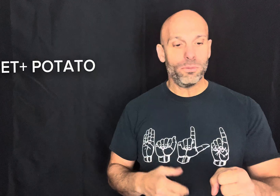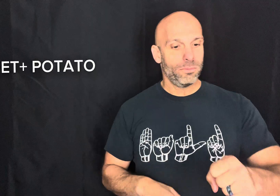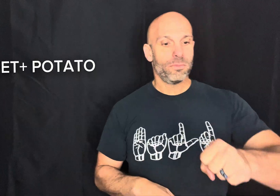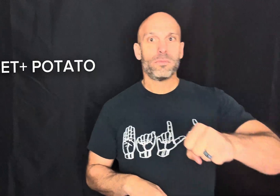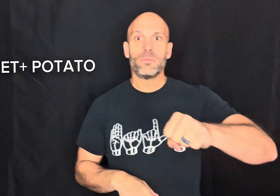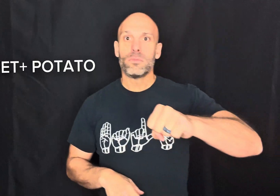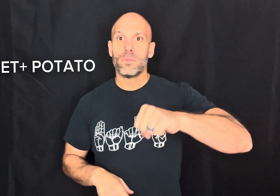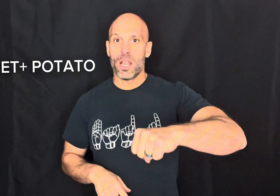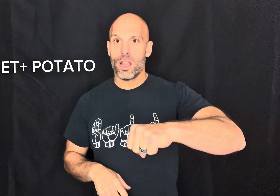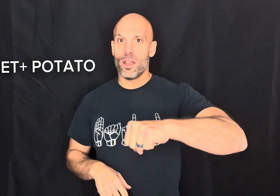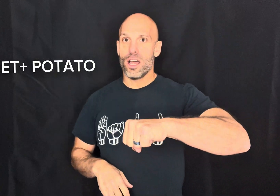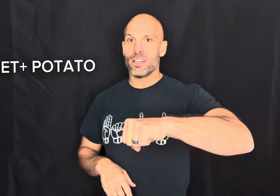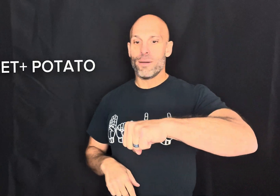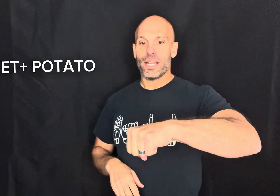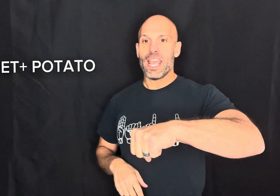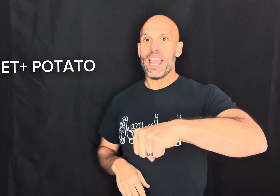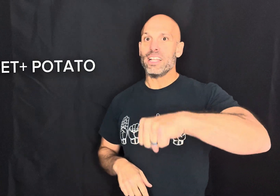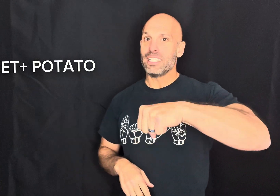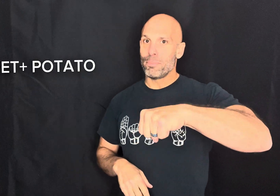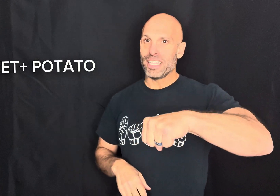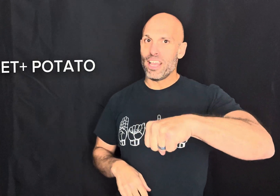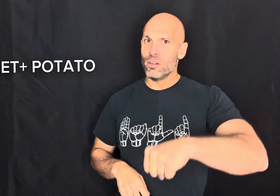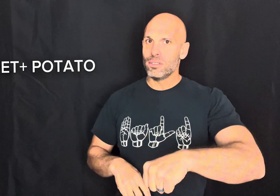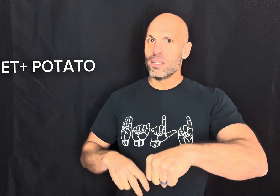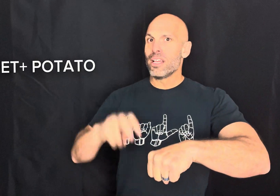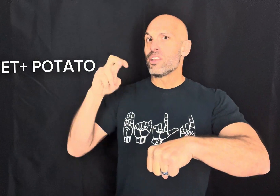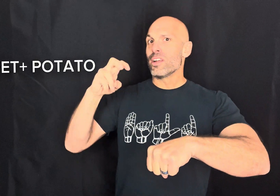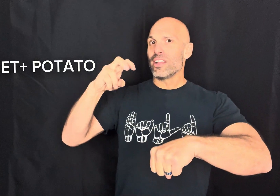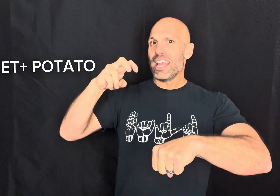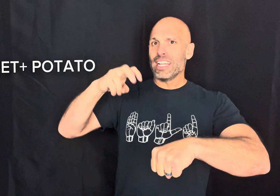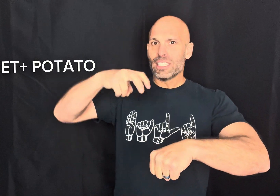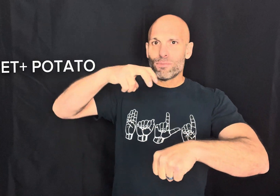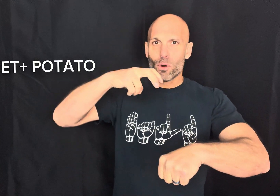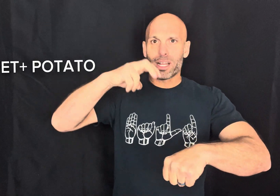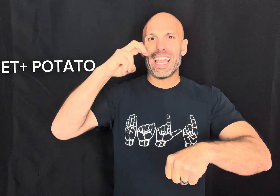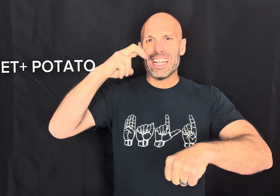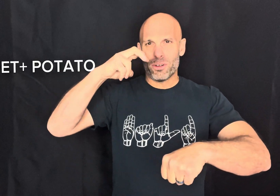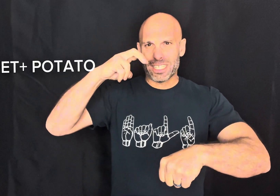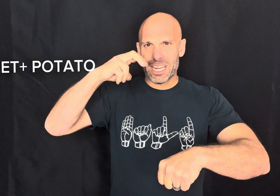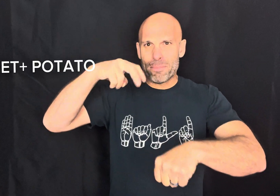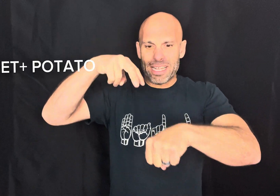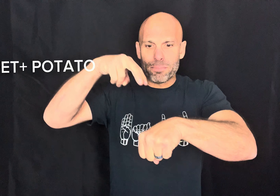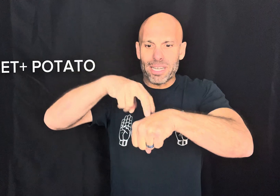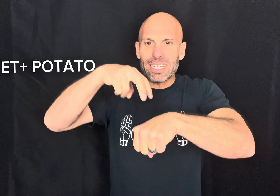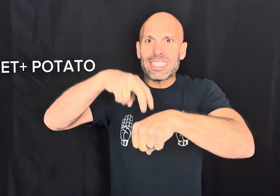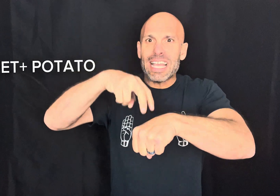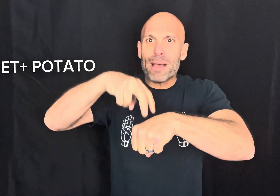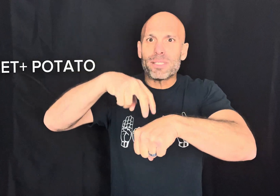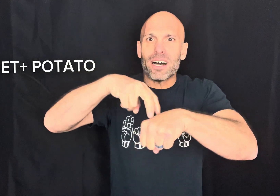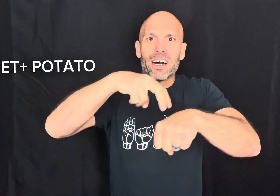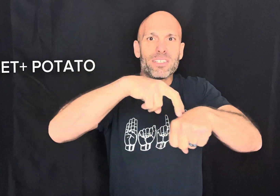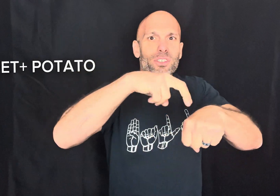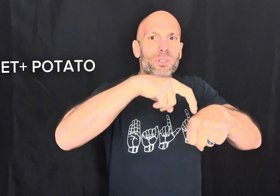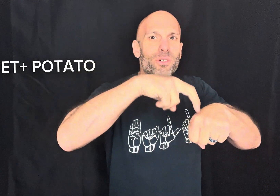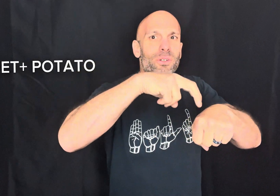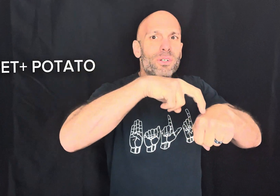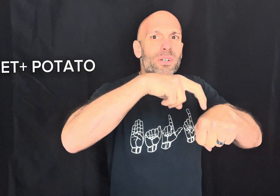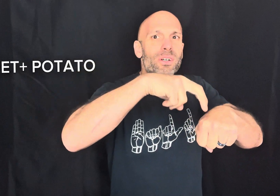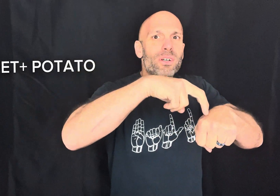Potato, non-dominant hand is the potato. Your other hand is the fork. And I know it's kind of bent, but it taps onto